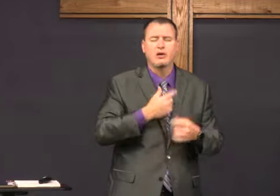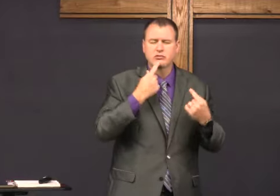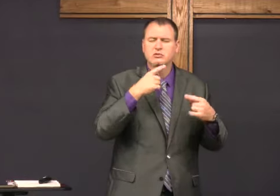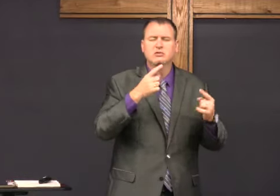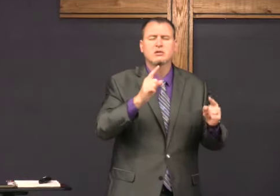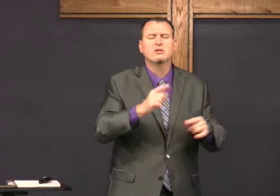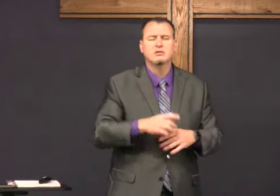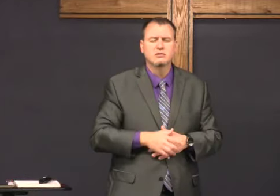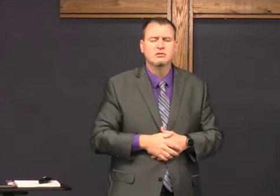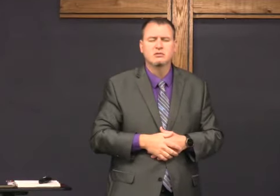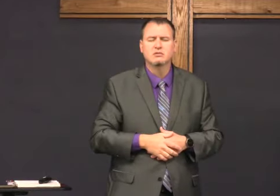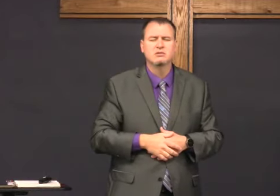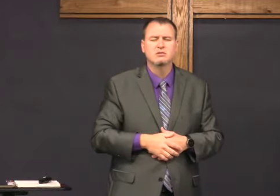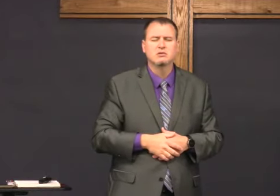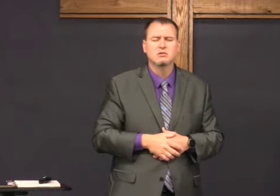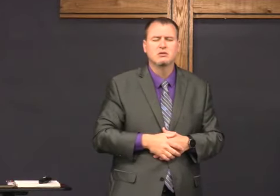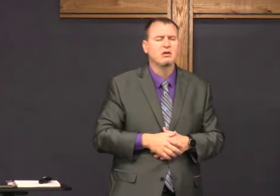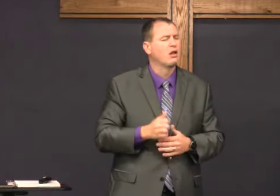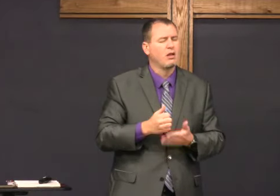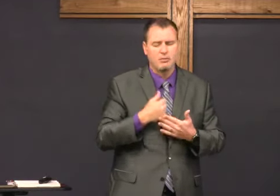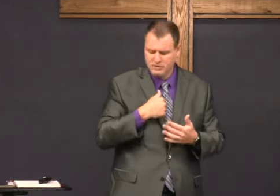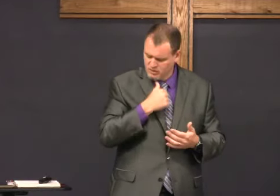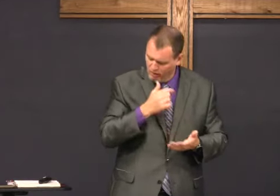that you have a burden for us.